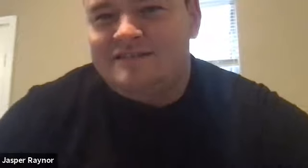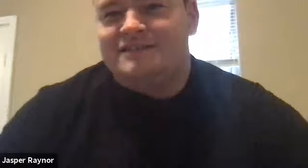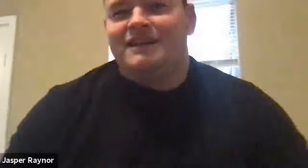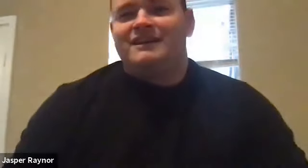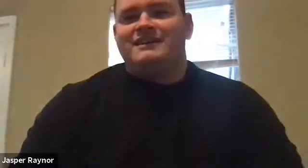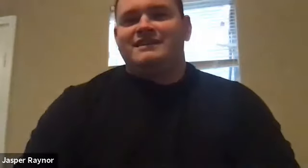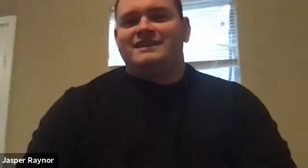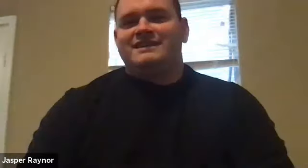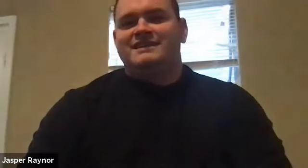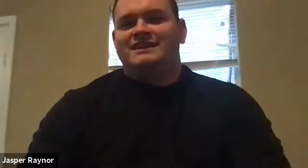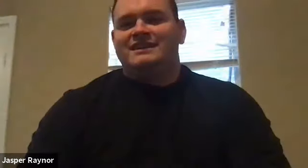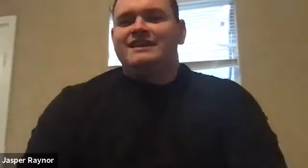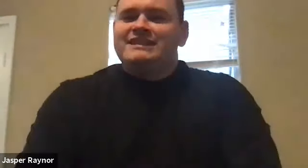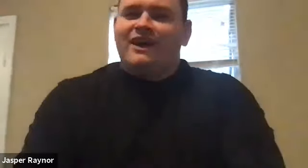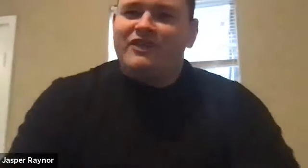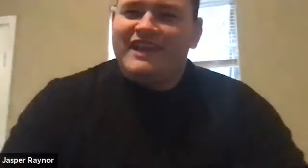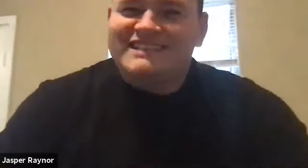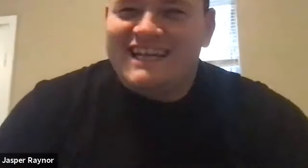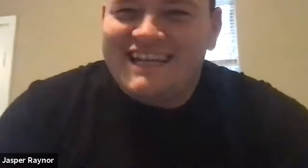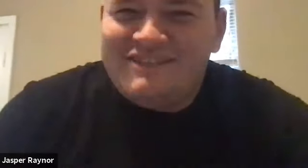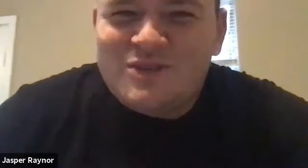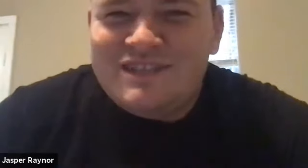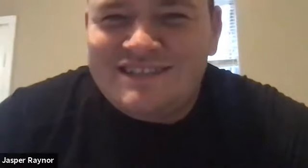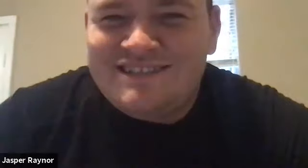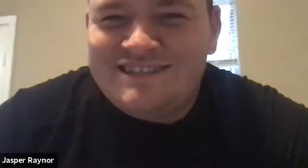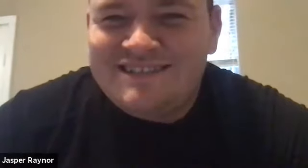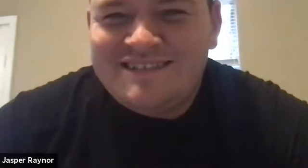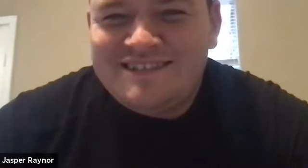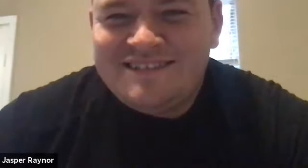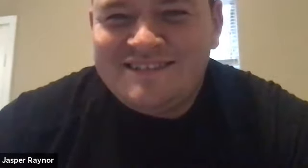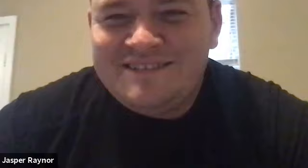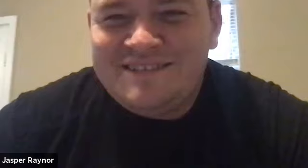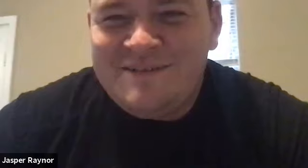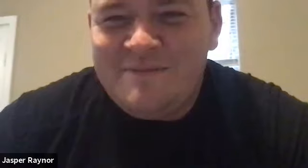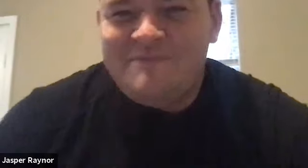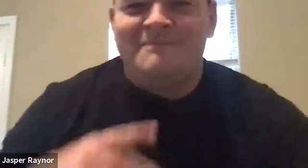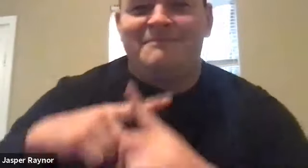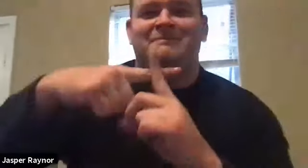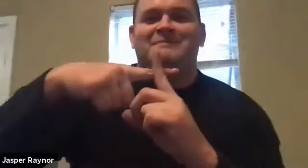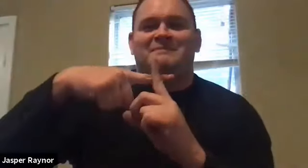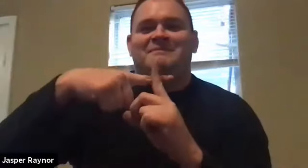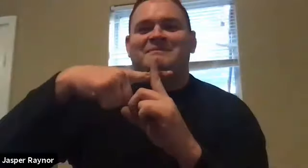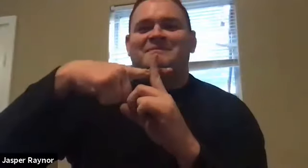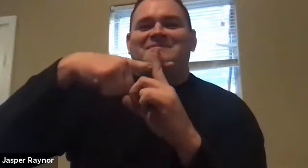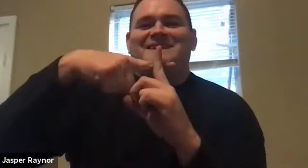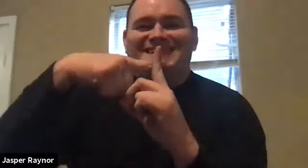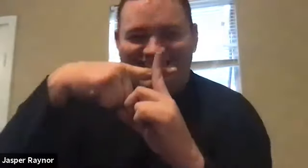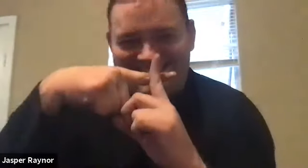my colleges all mixed Yeah, up. aren't they the Sun Devils? Yeah, Arizona Sun Devils.